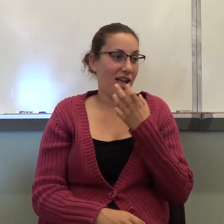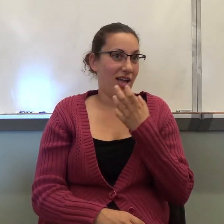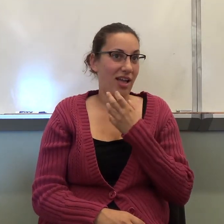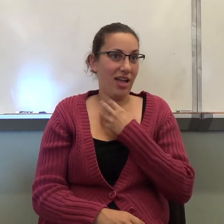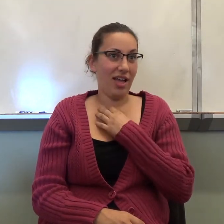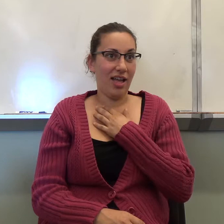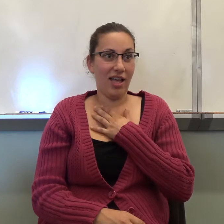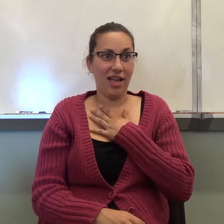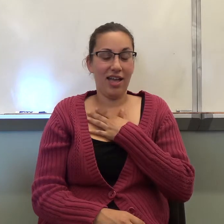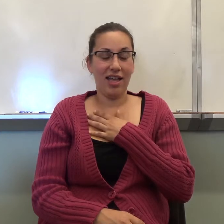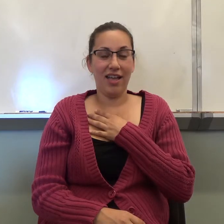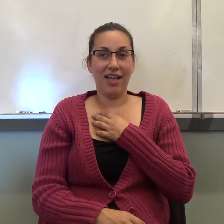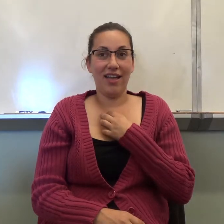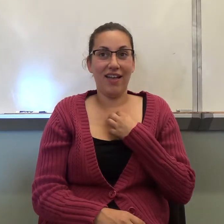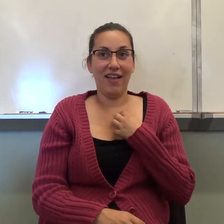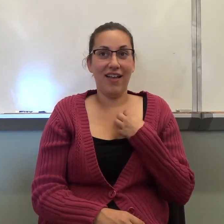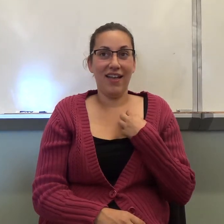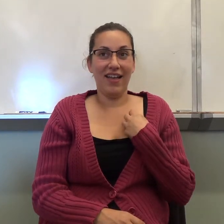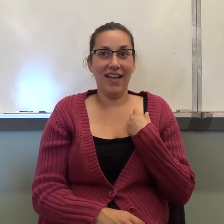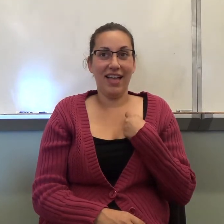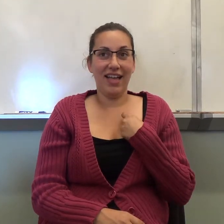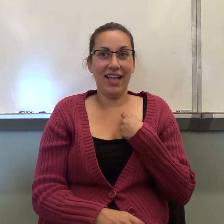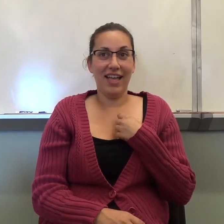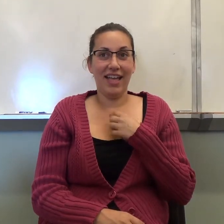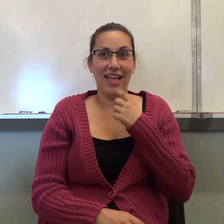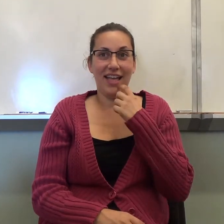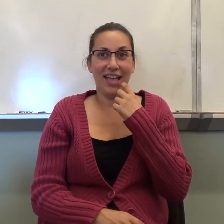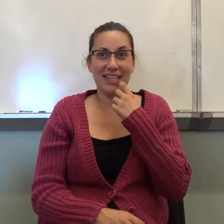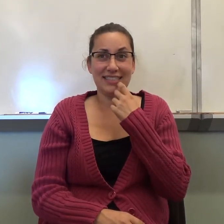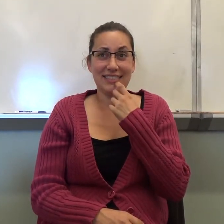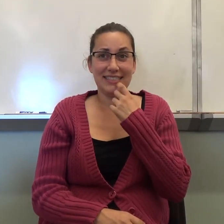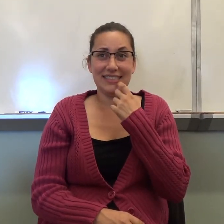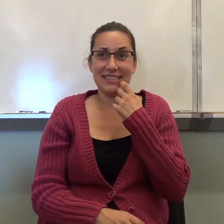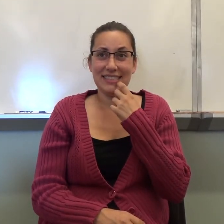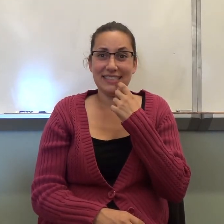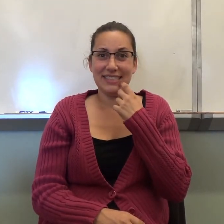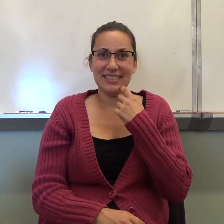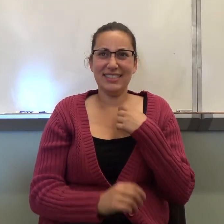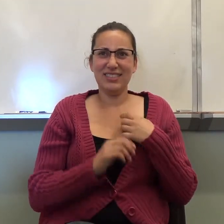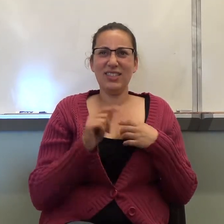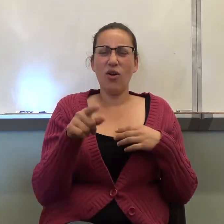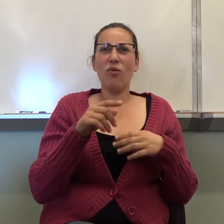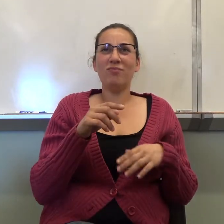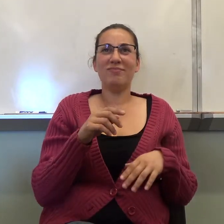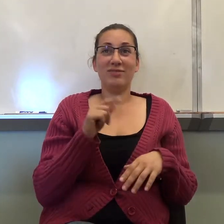plus a -8 times a -5y.